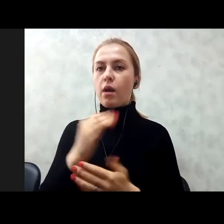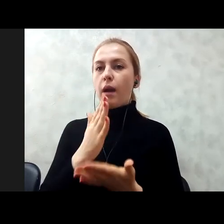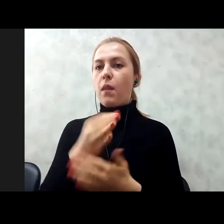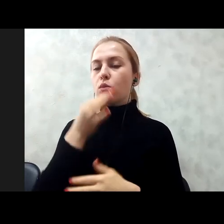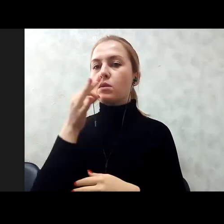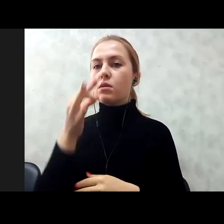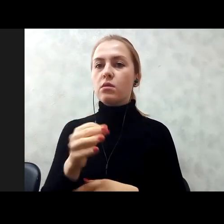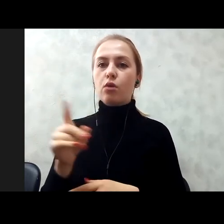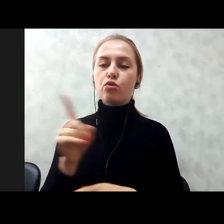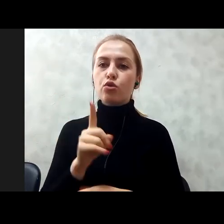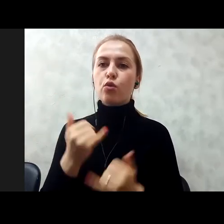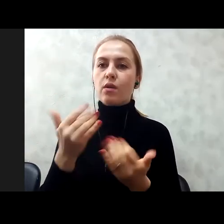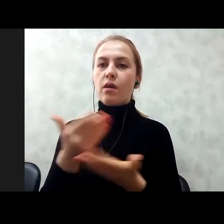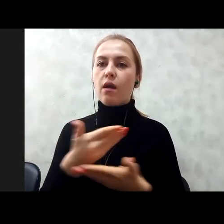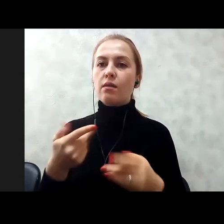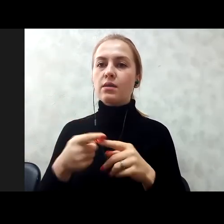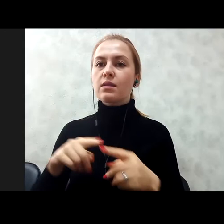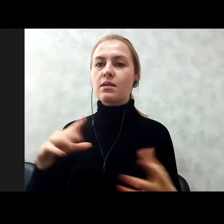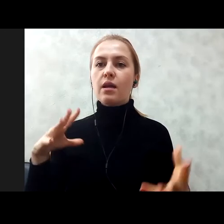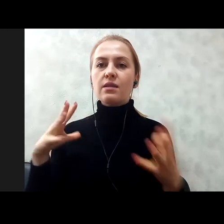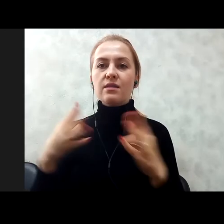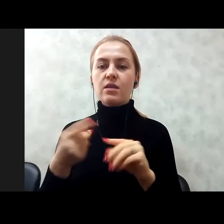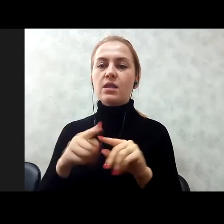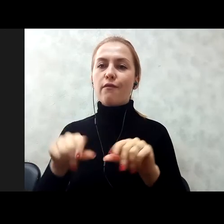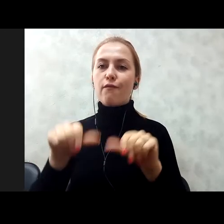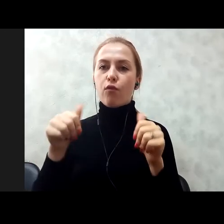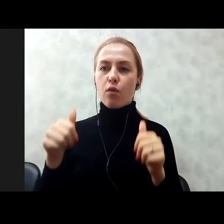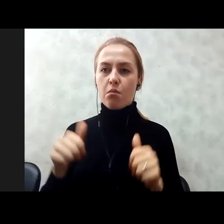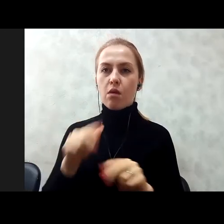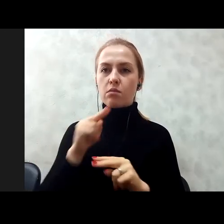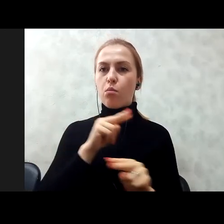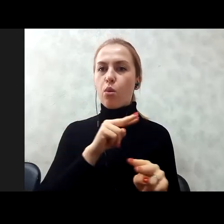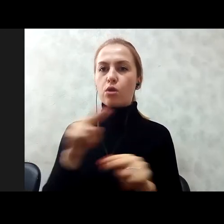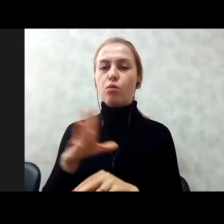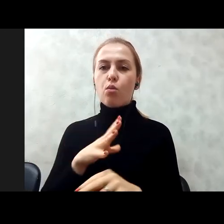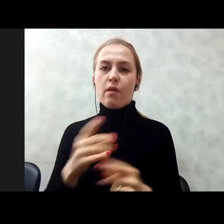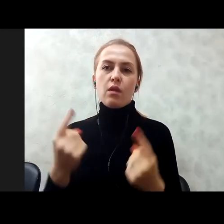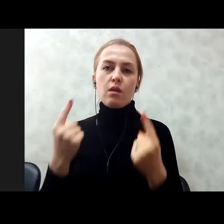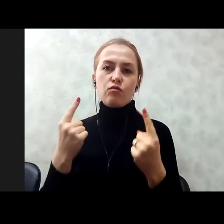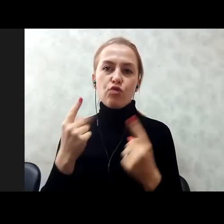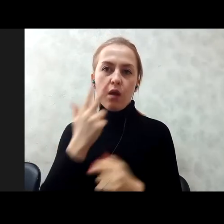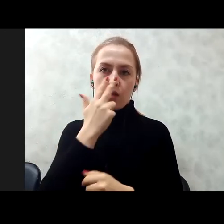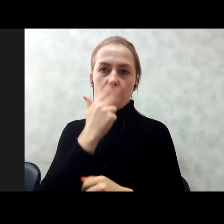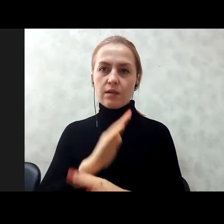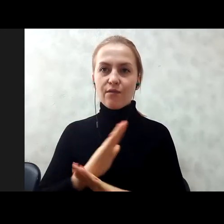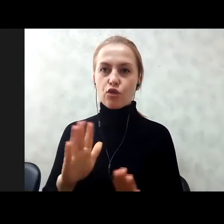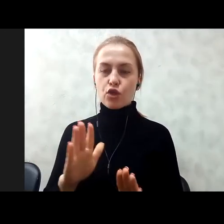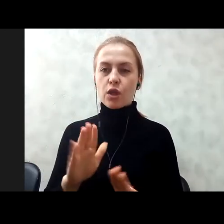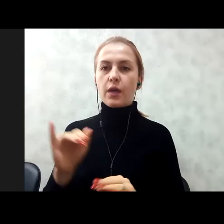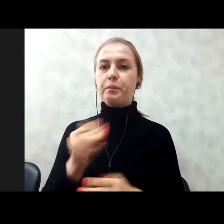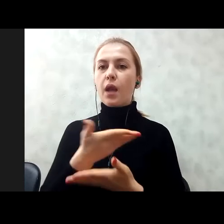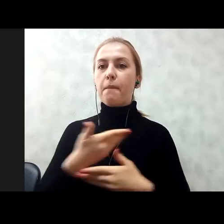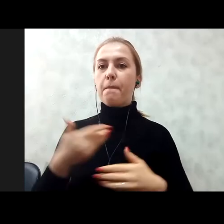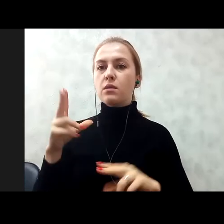unusual format, participating in a remote procedure, but we do have to adapt to the extraordinary conditions caused